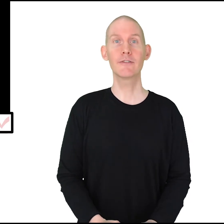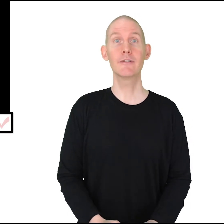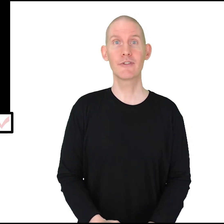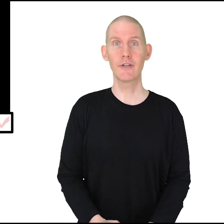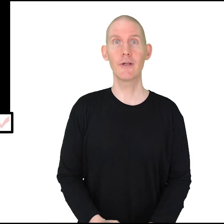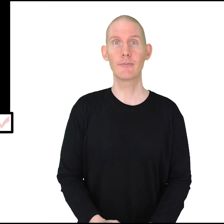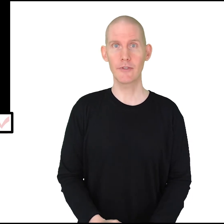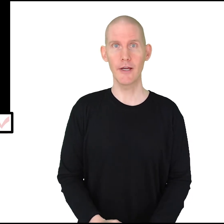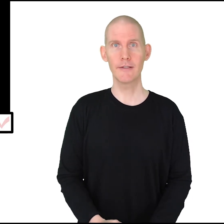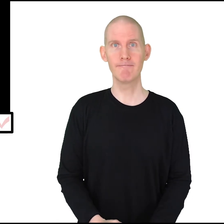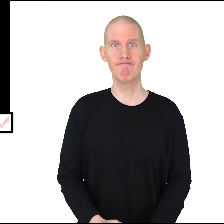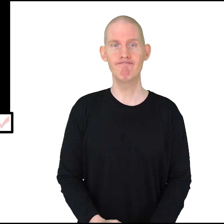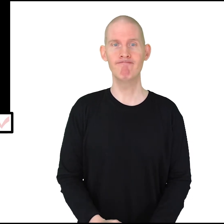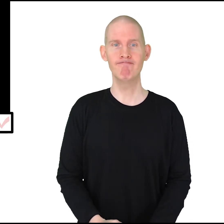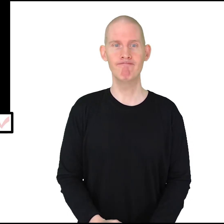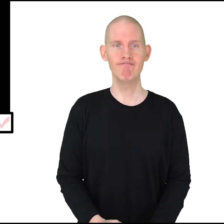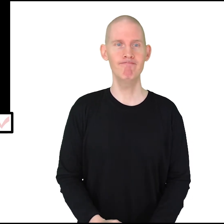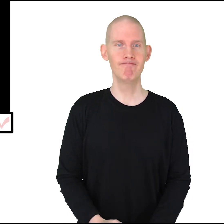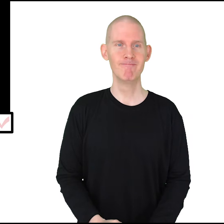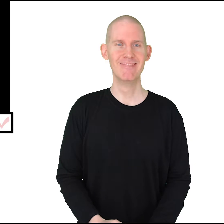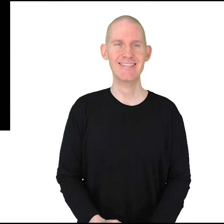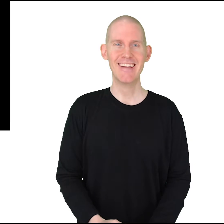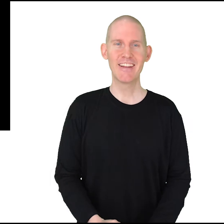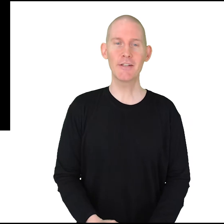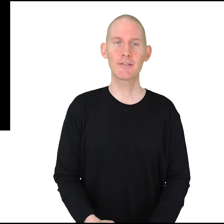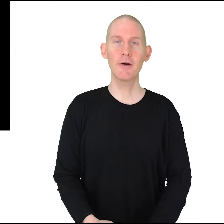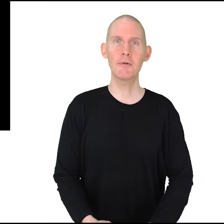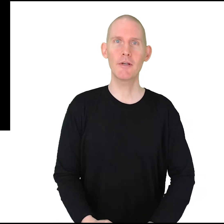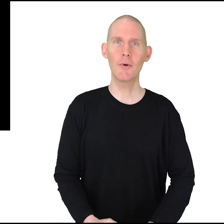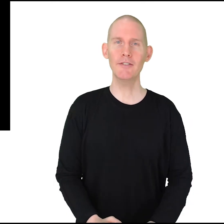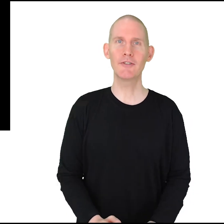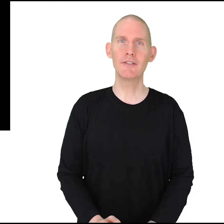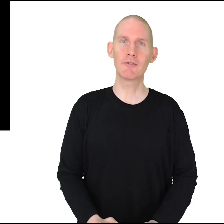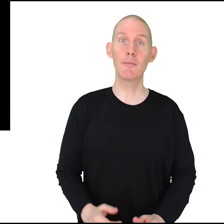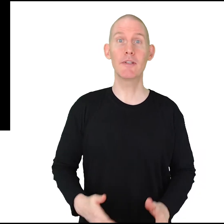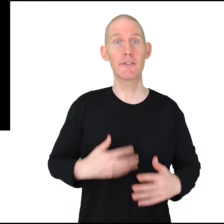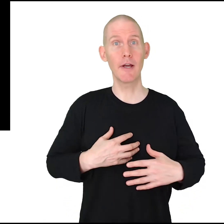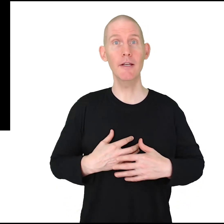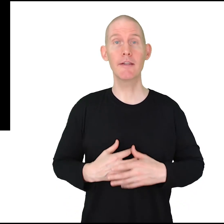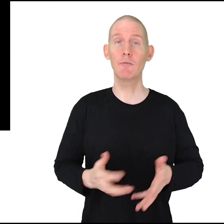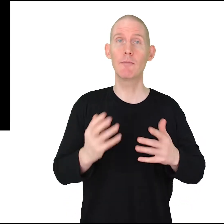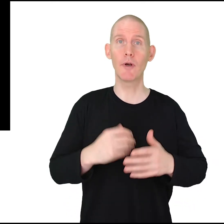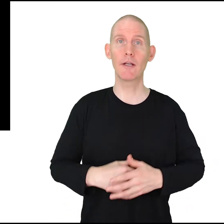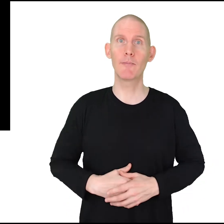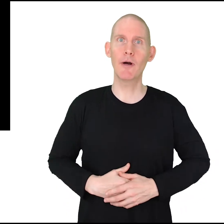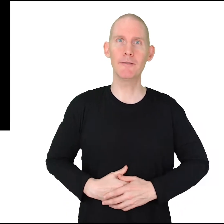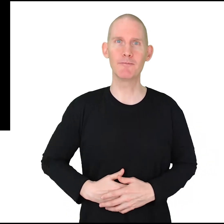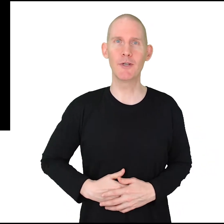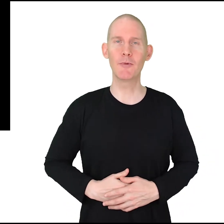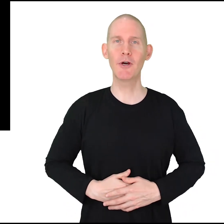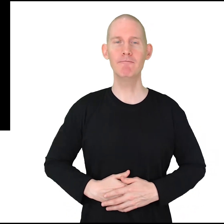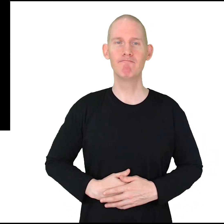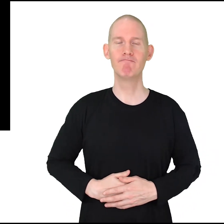still upset. Let's start with the question. So I'm going to sign it, then we'll break it apart. Here we go.